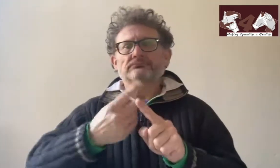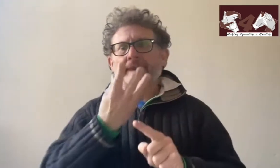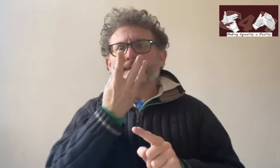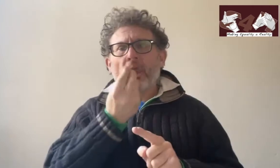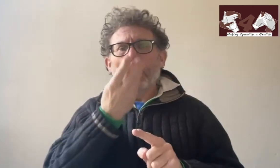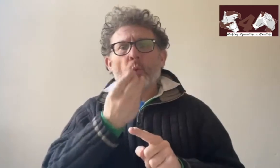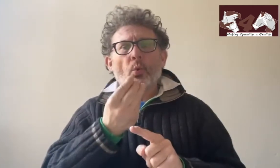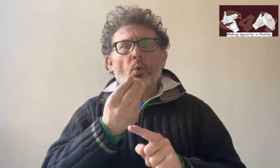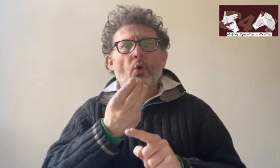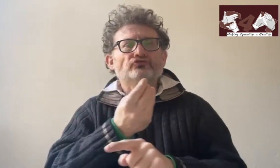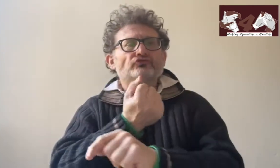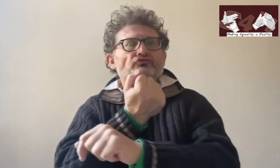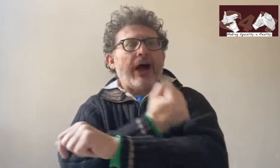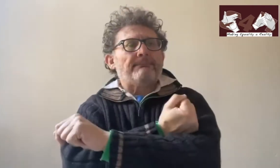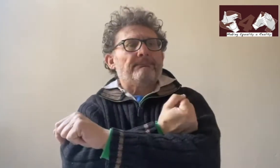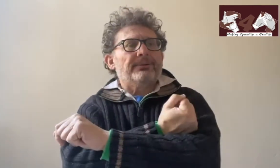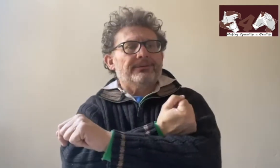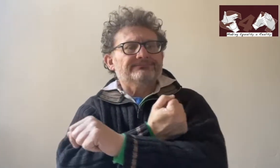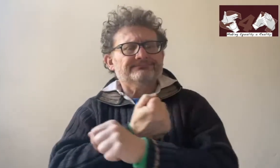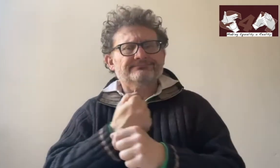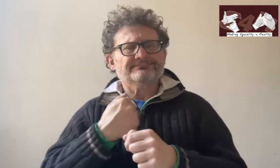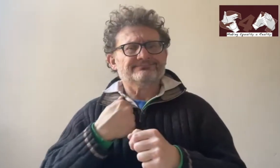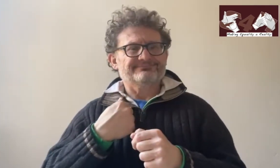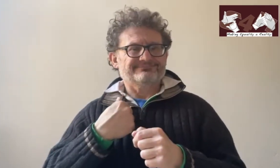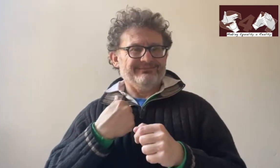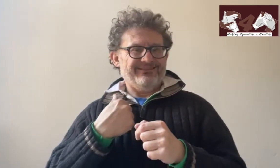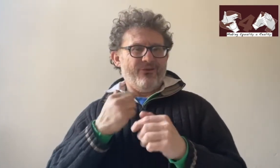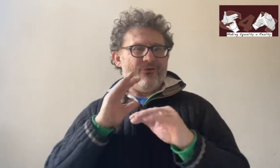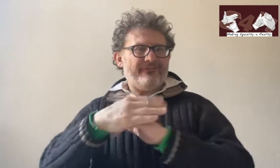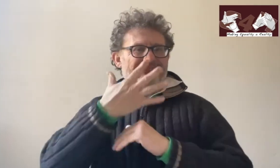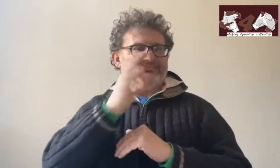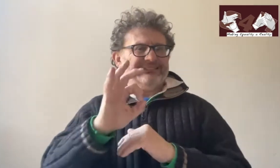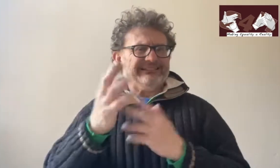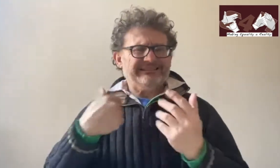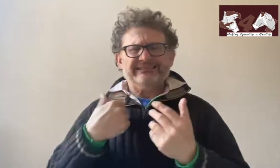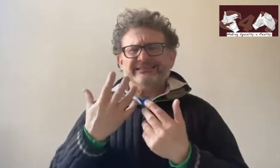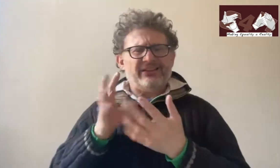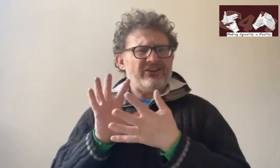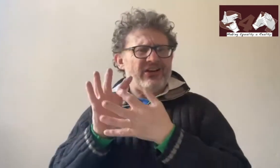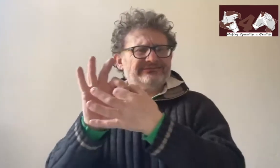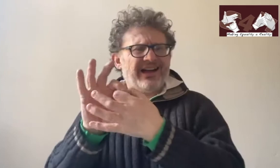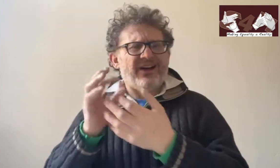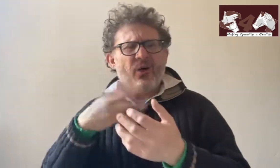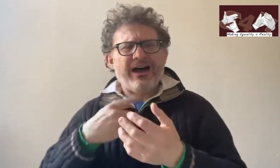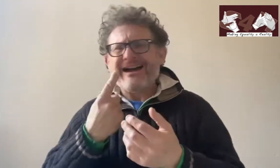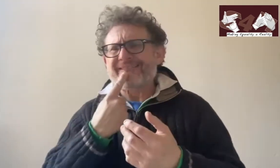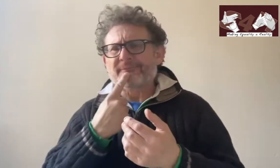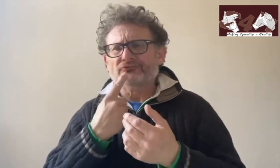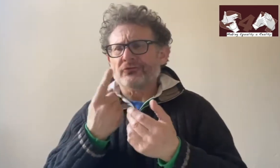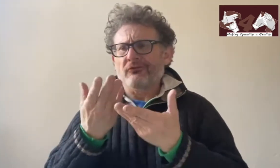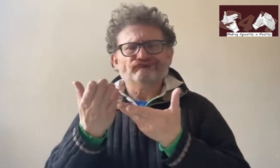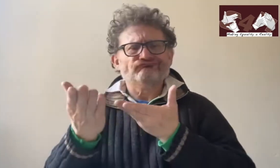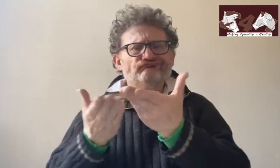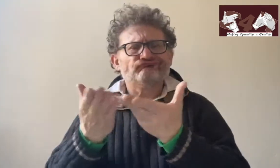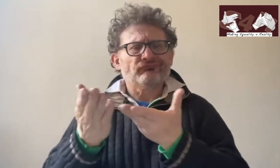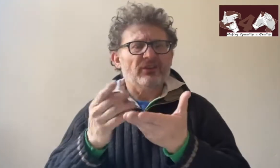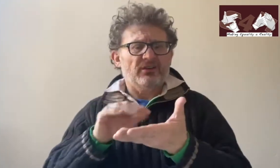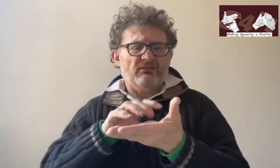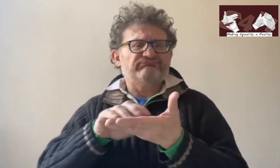when my opportunity might be to have that, but also when I could get a flu jab because I'm over 50. So I